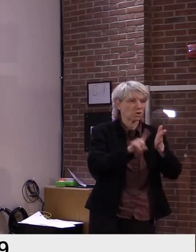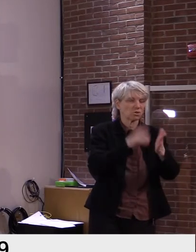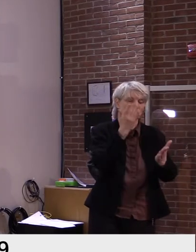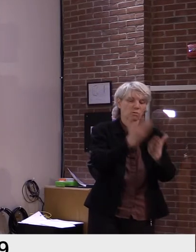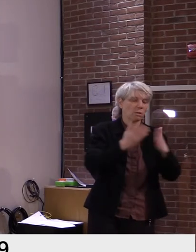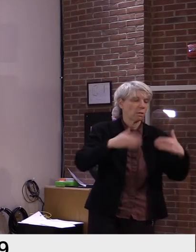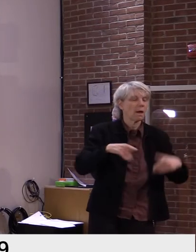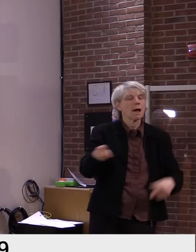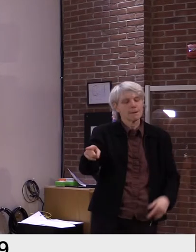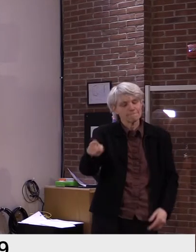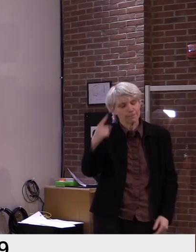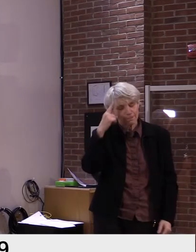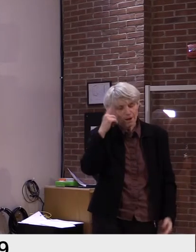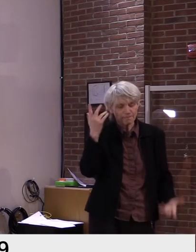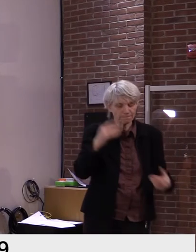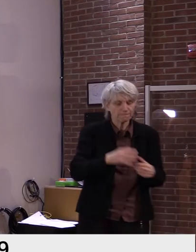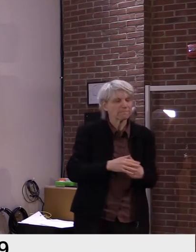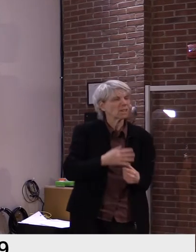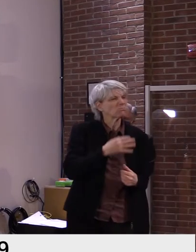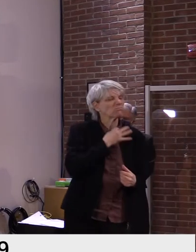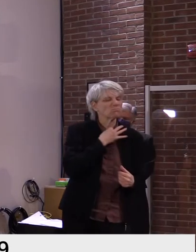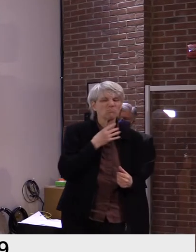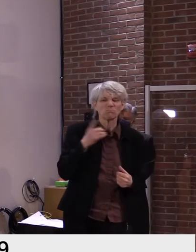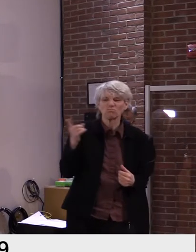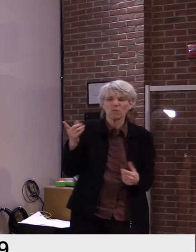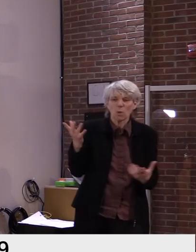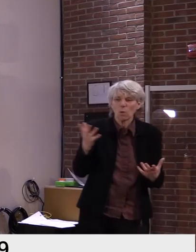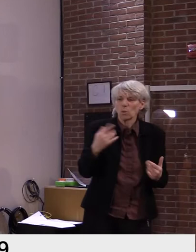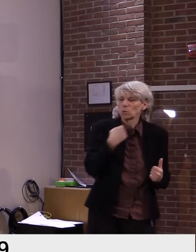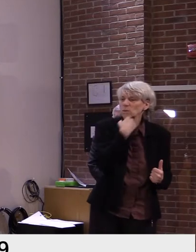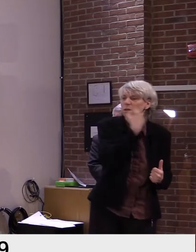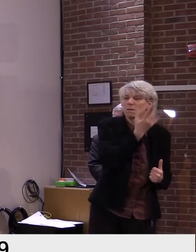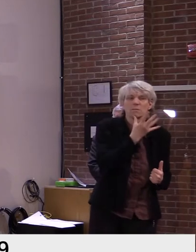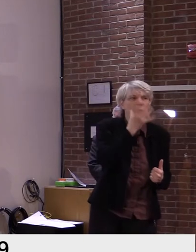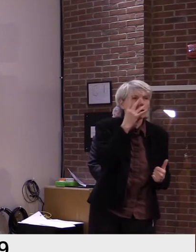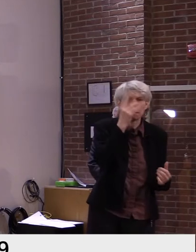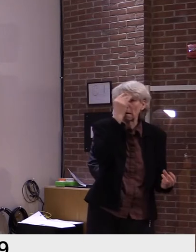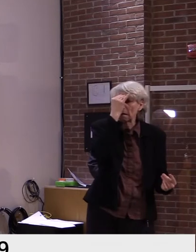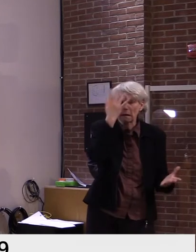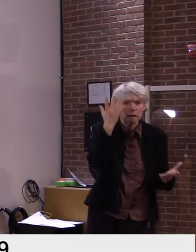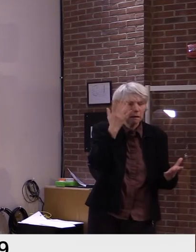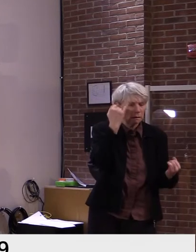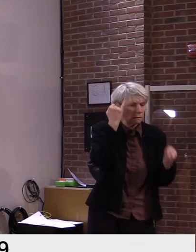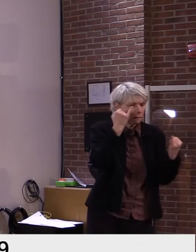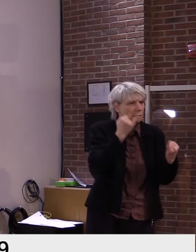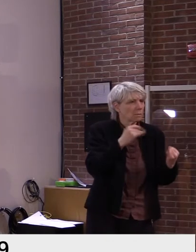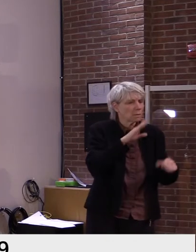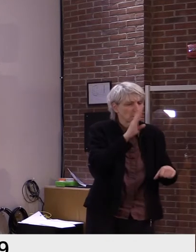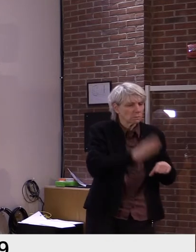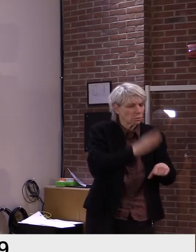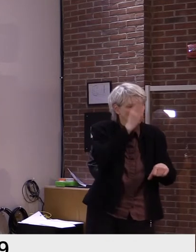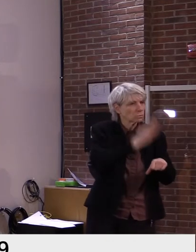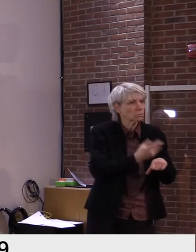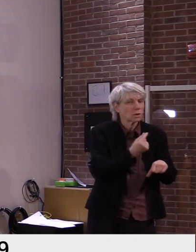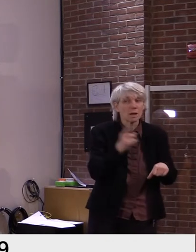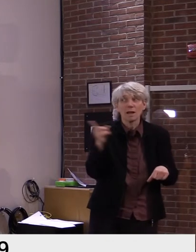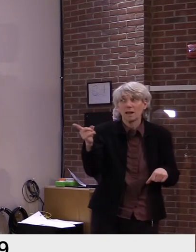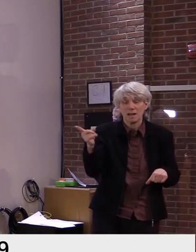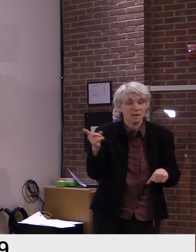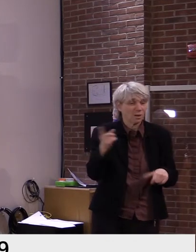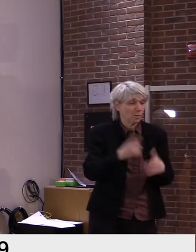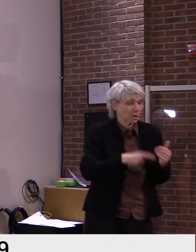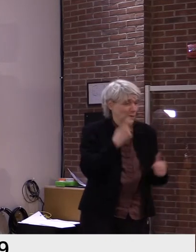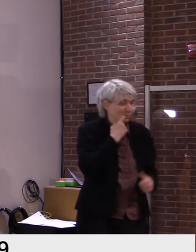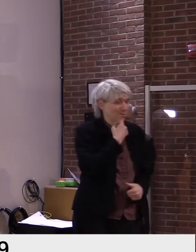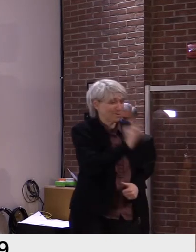That's what I figured, and I was just wondering what you would say to those parents. Probably the same thing that I just